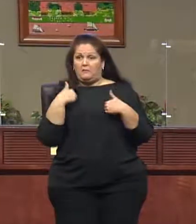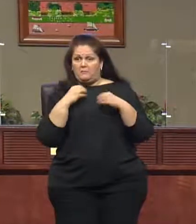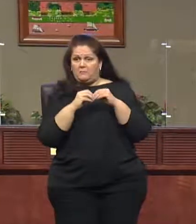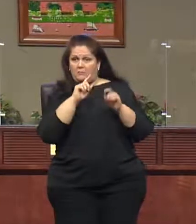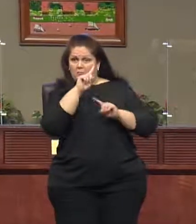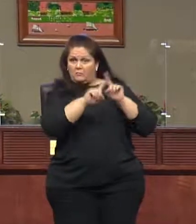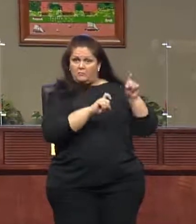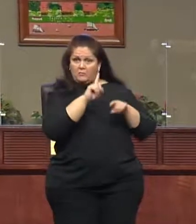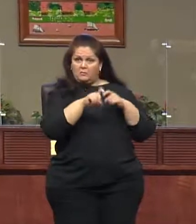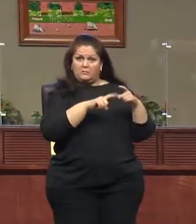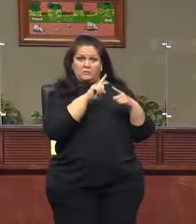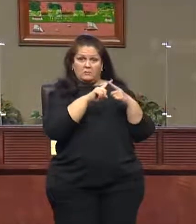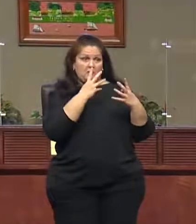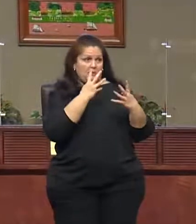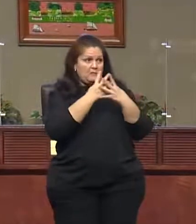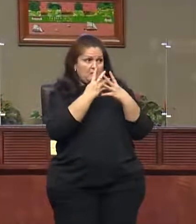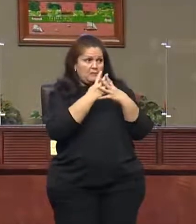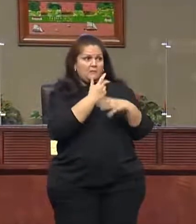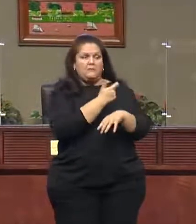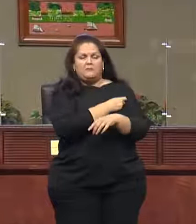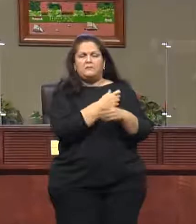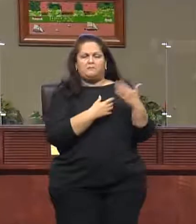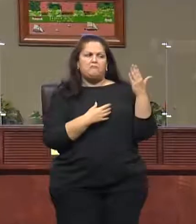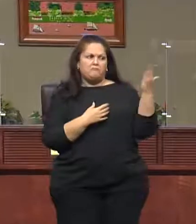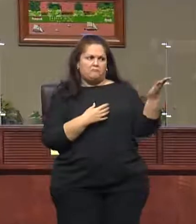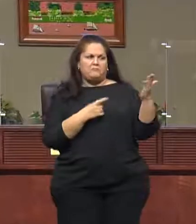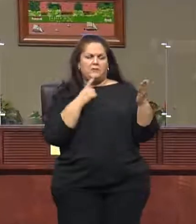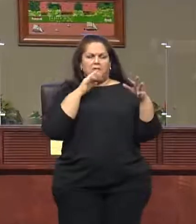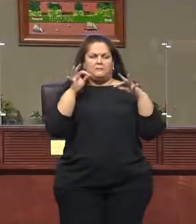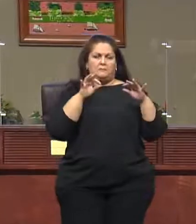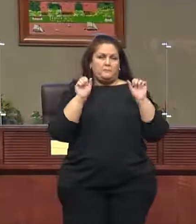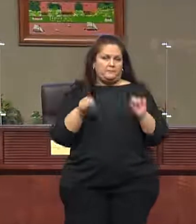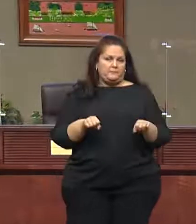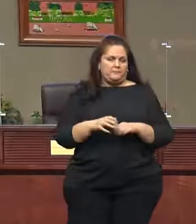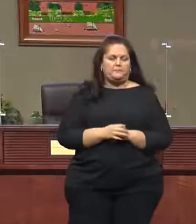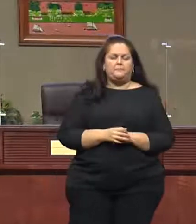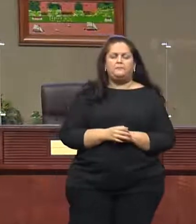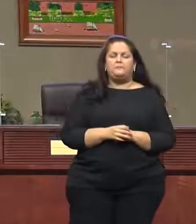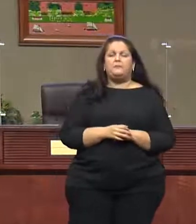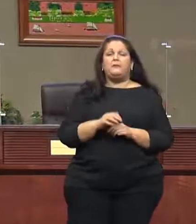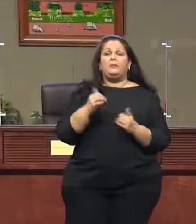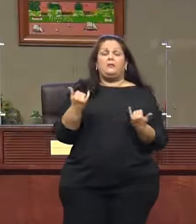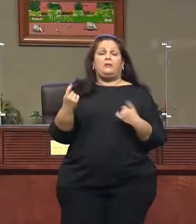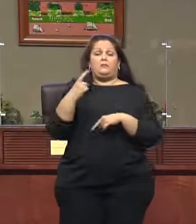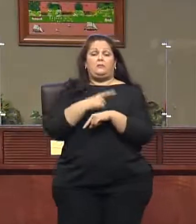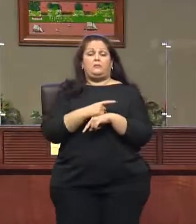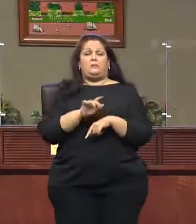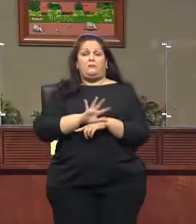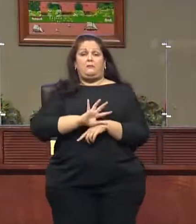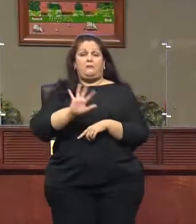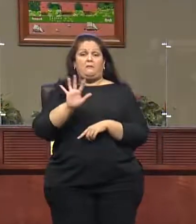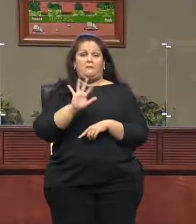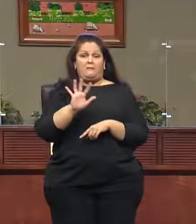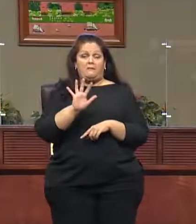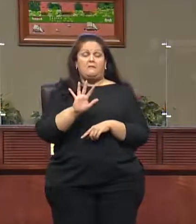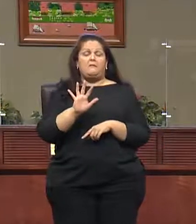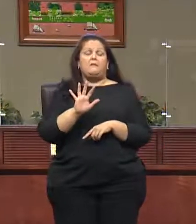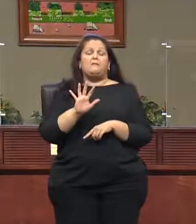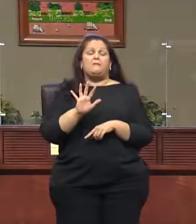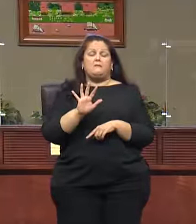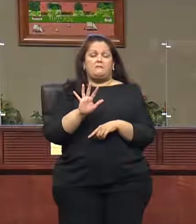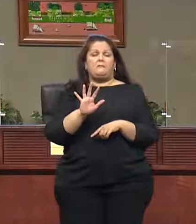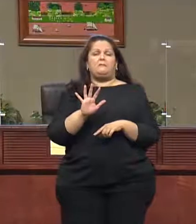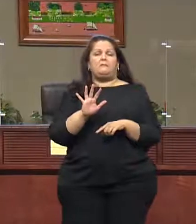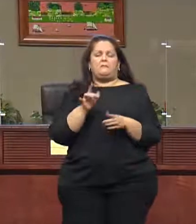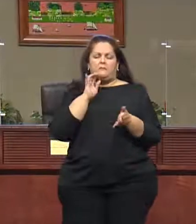about what will be done at the jail. As of 5 a.m. today, the inmate population in the